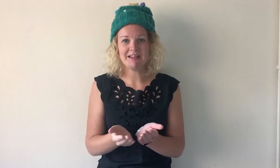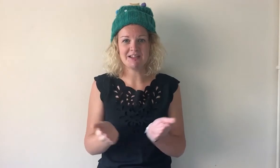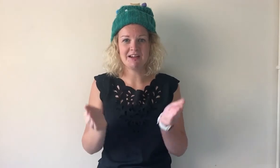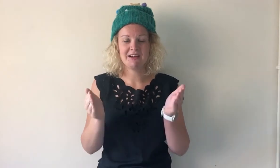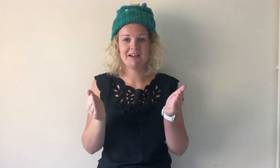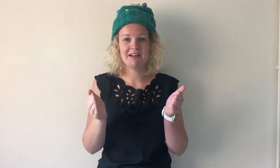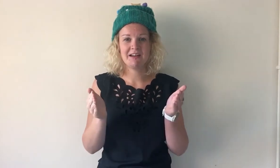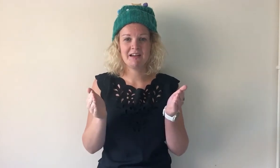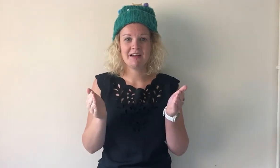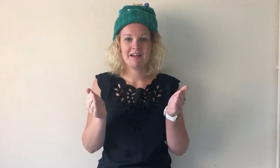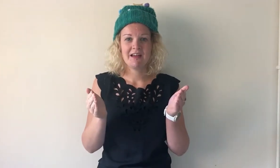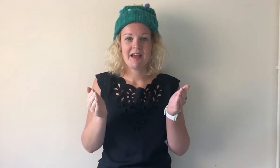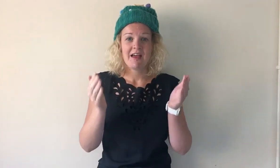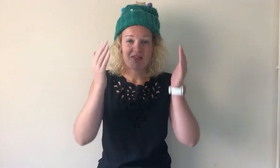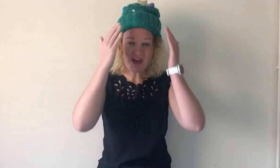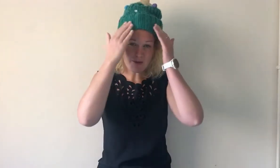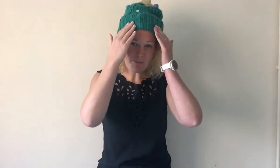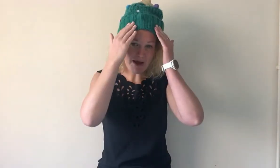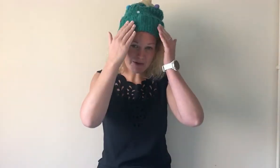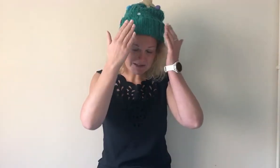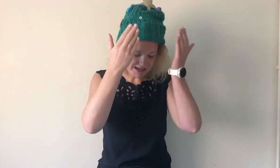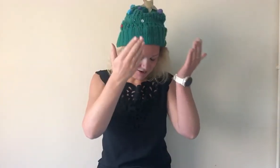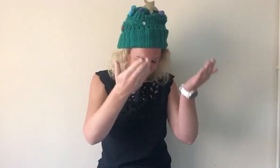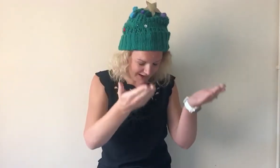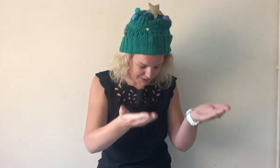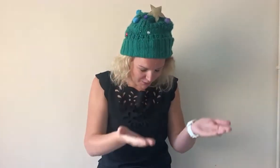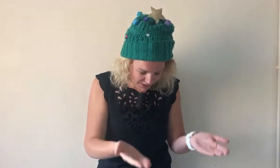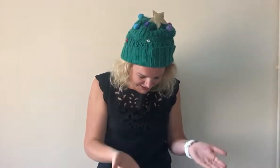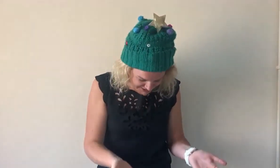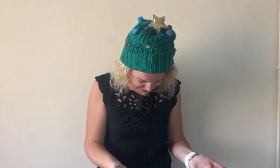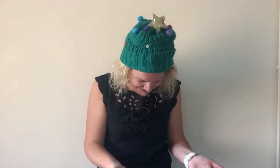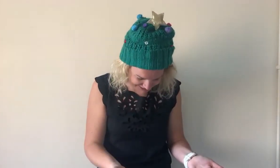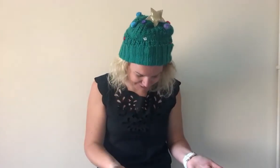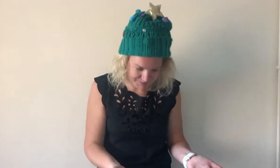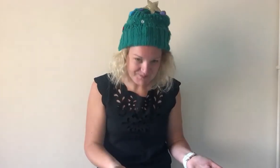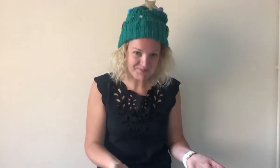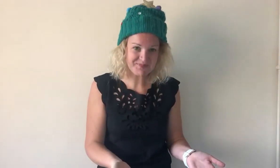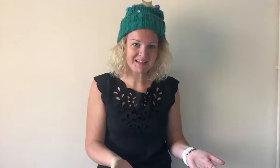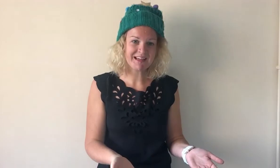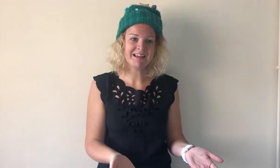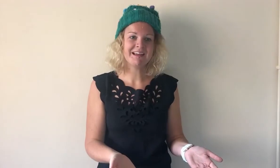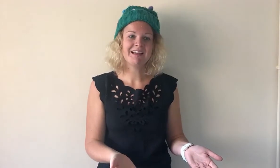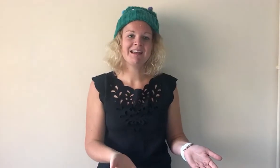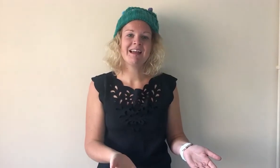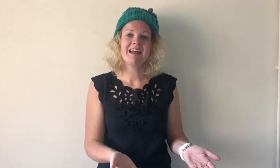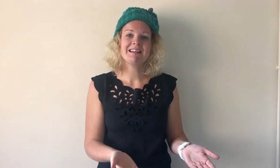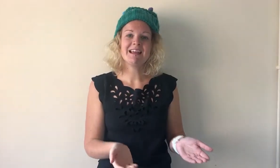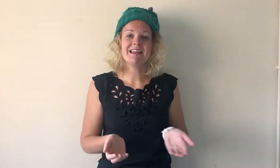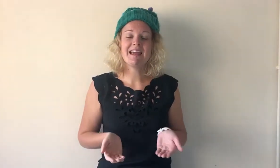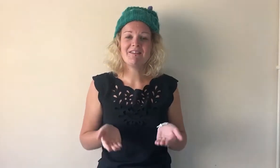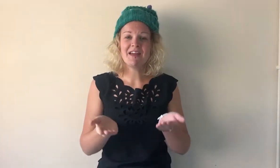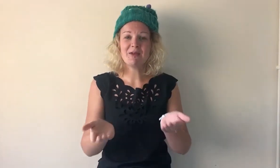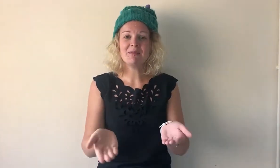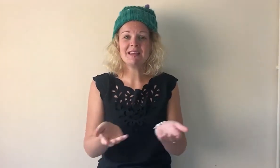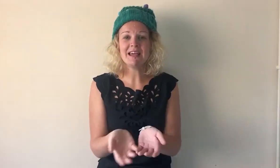manger. They bowed down and worshipped him. They gave him